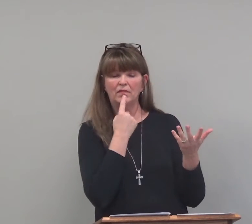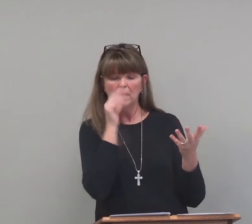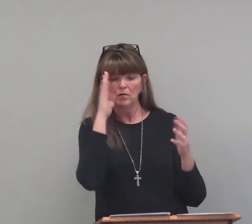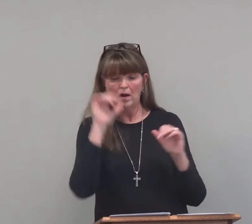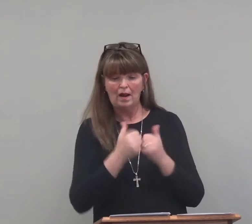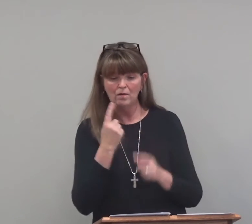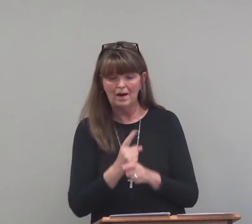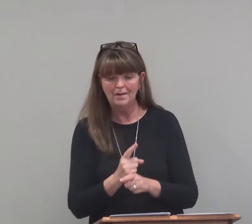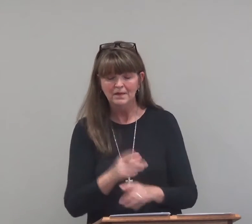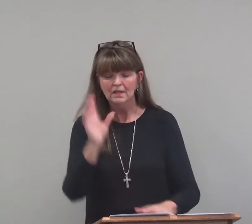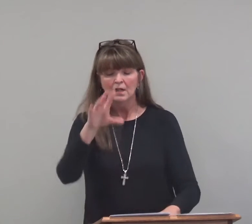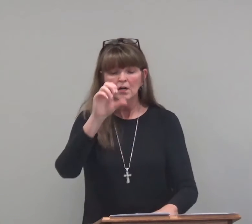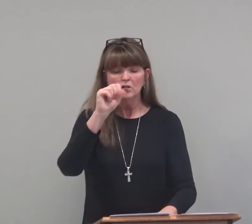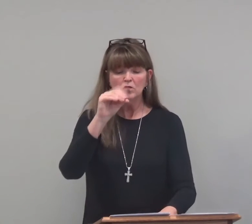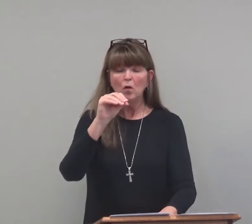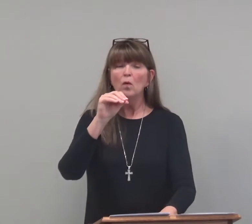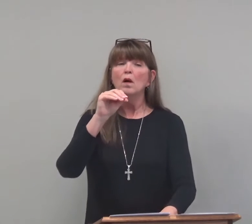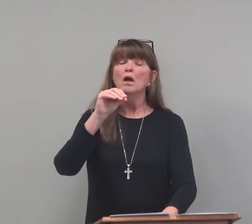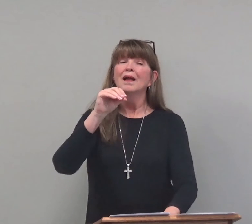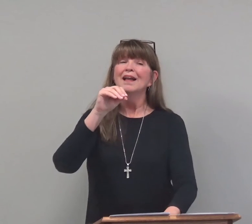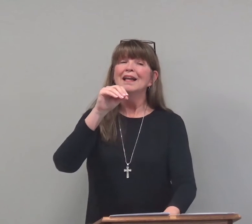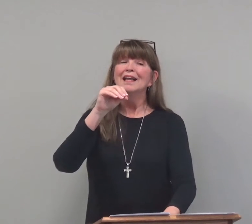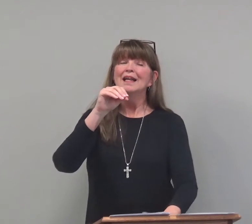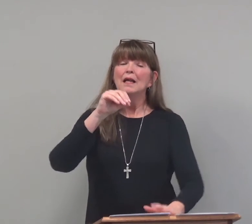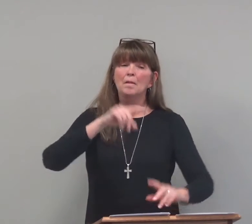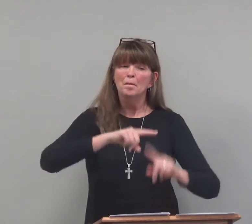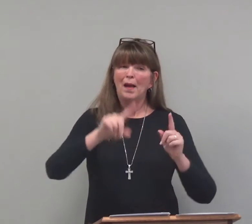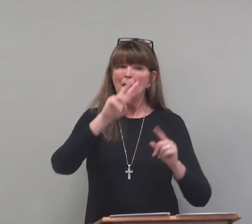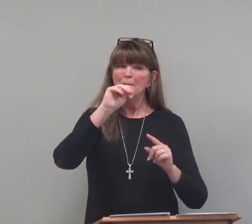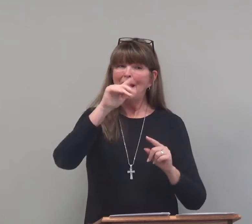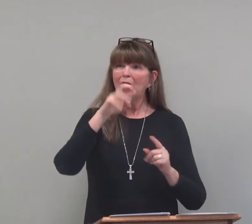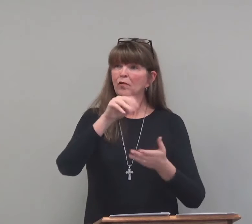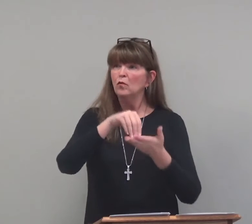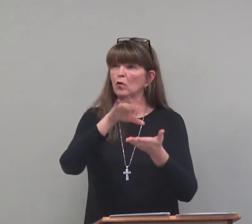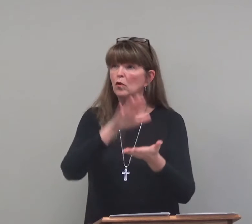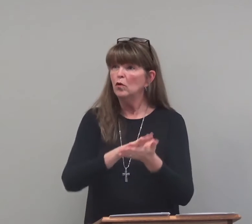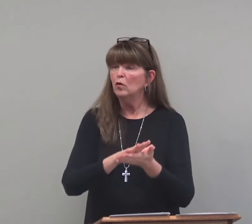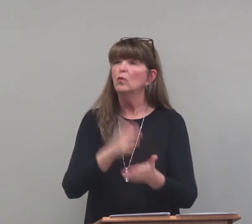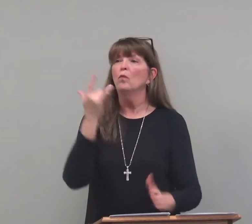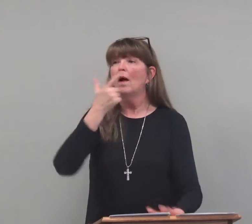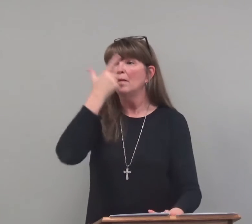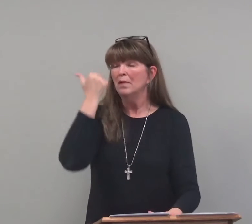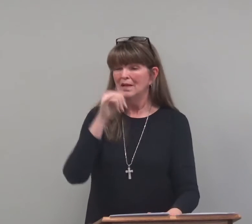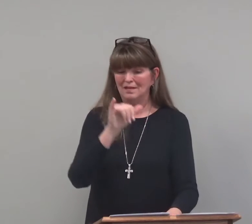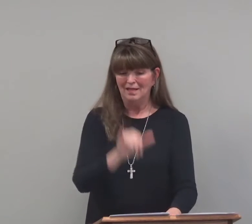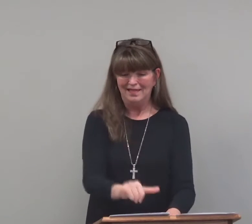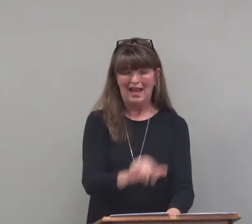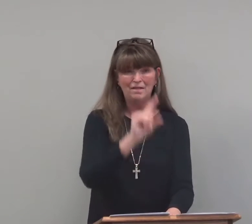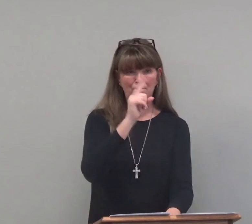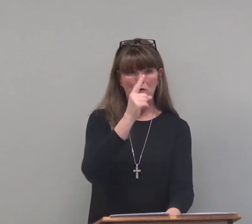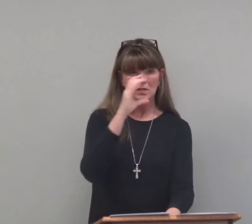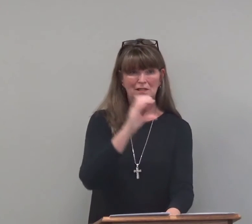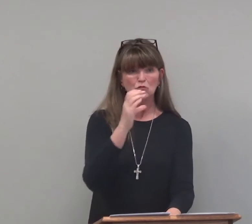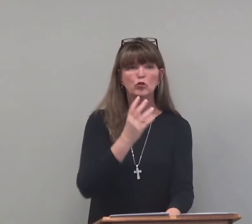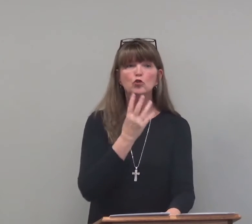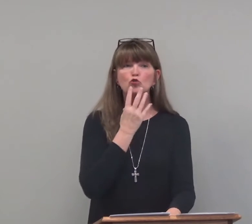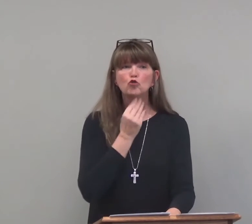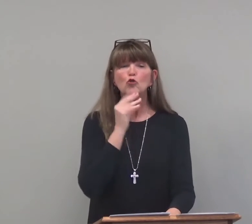don't know how to say them. We don't know how to pronounce them. So, Matthew did record them.